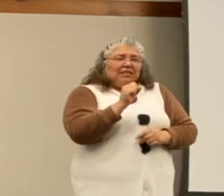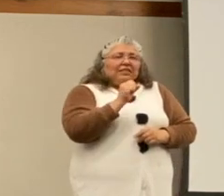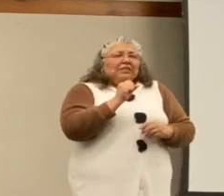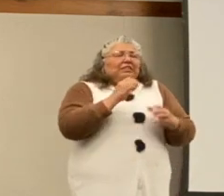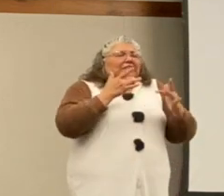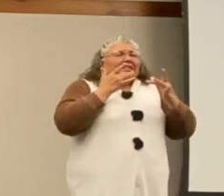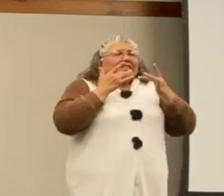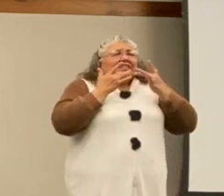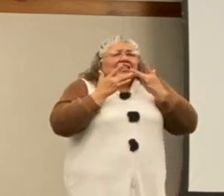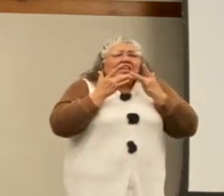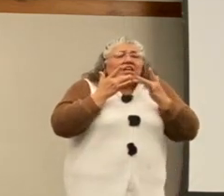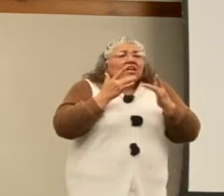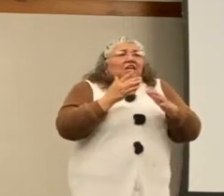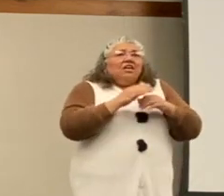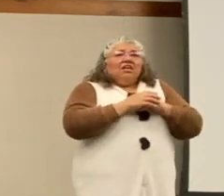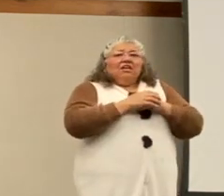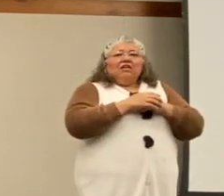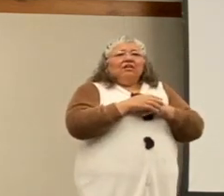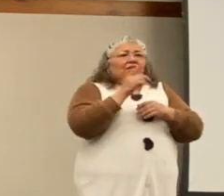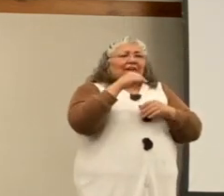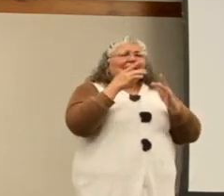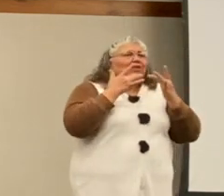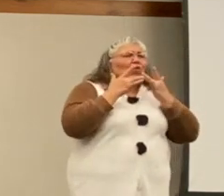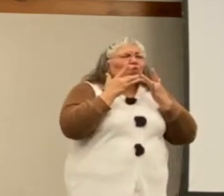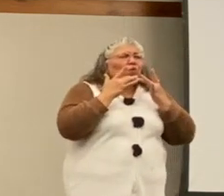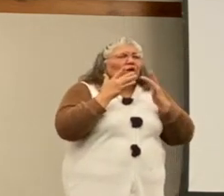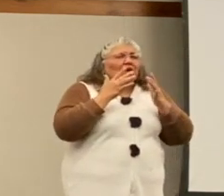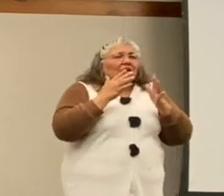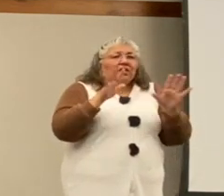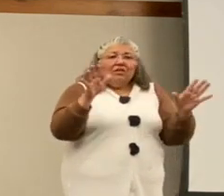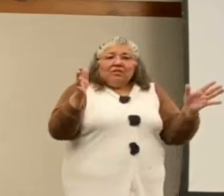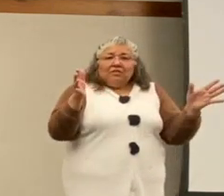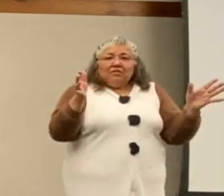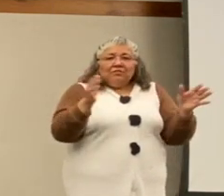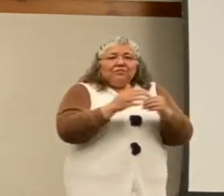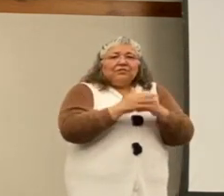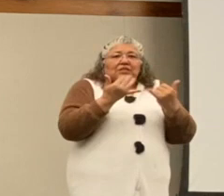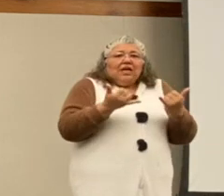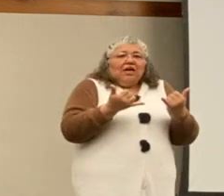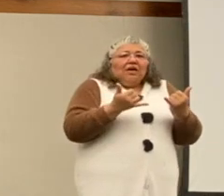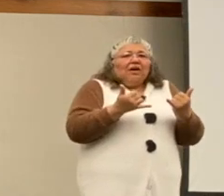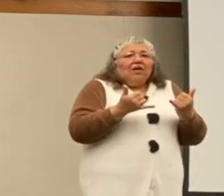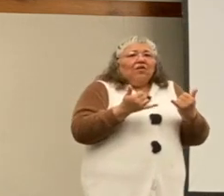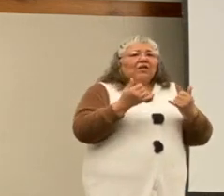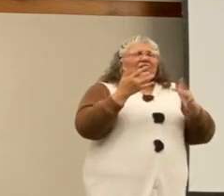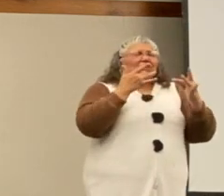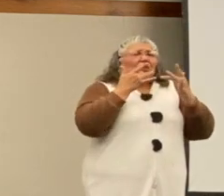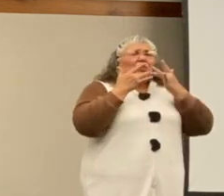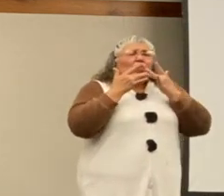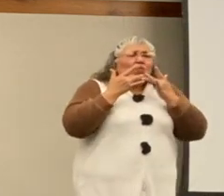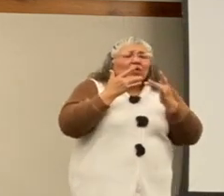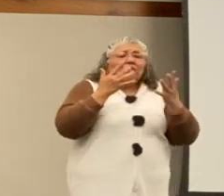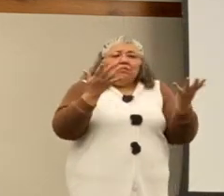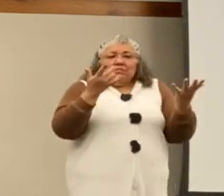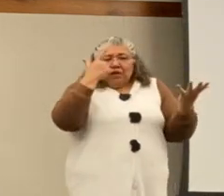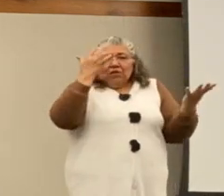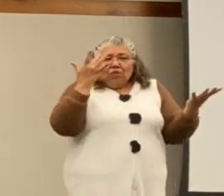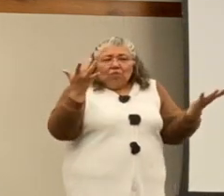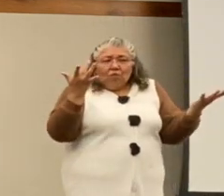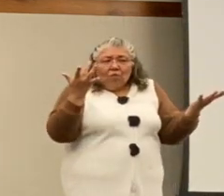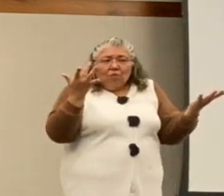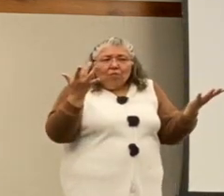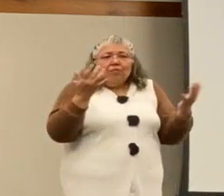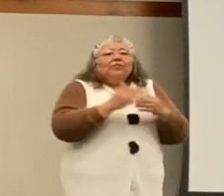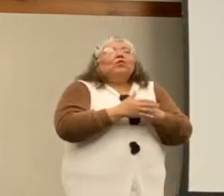desperate. Is there any desperate people here today? Zacchaeus was desperate because he what? I want to